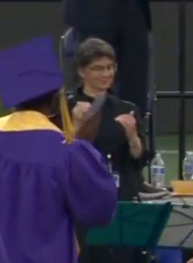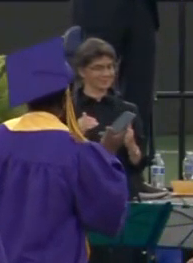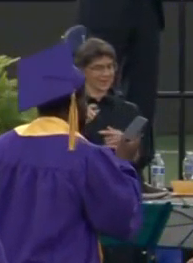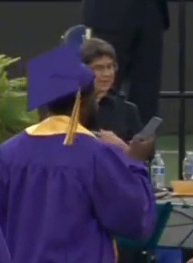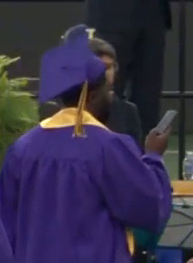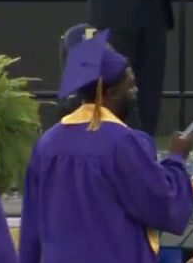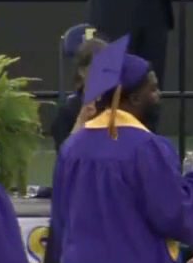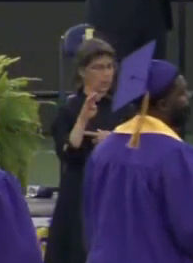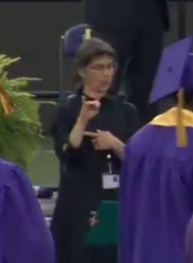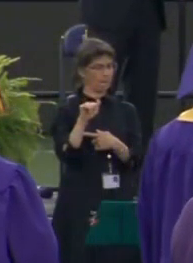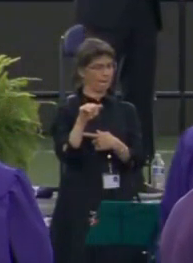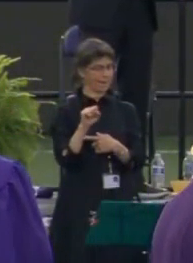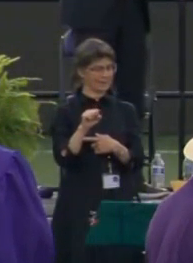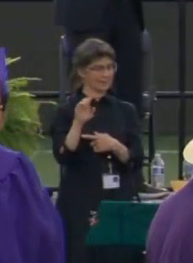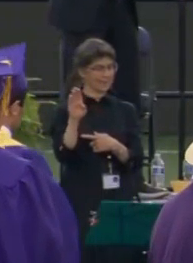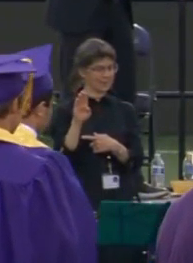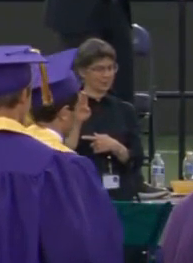Tobias Besmer.